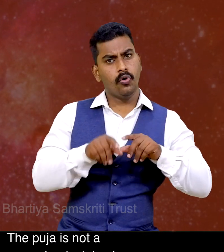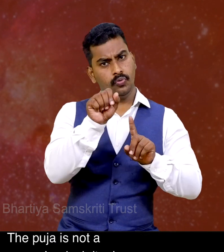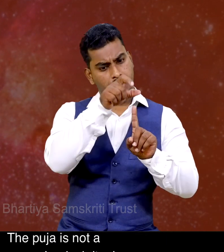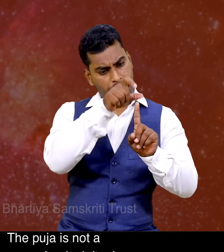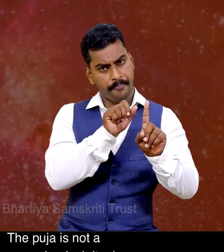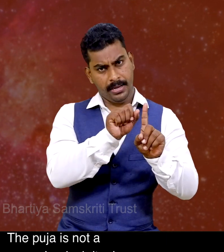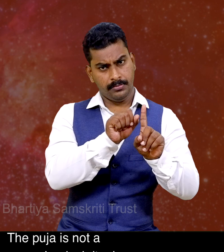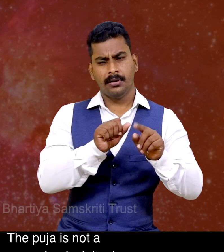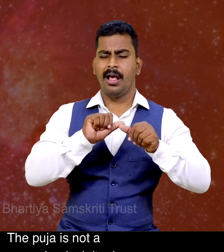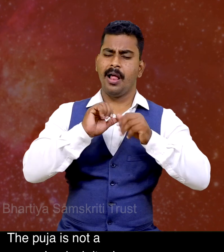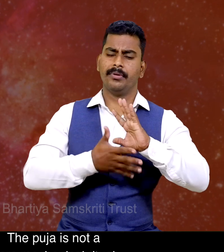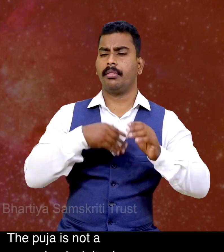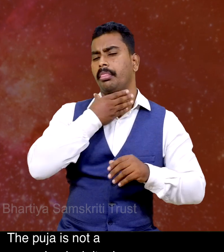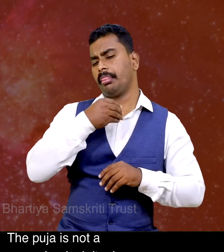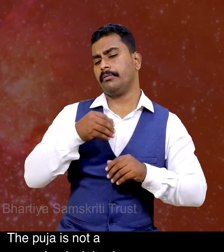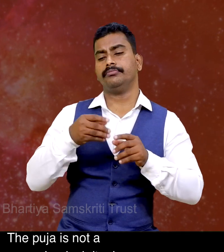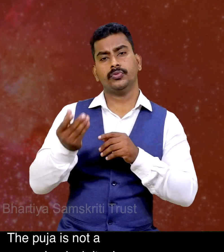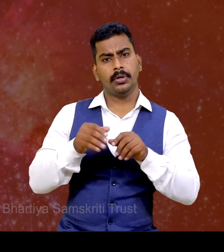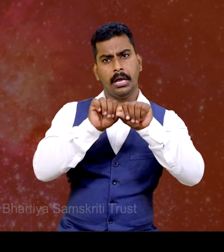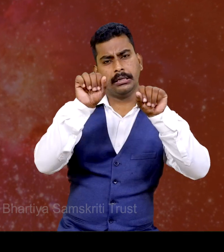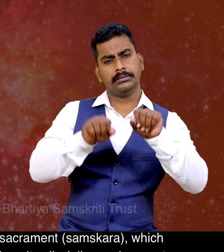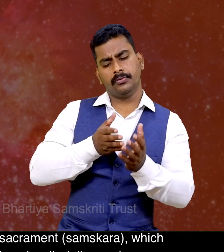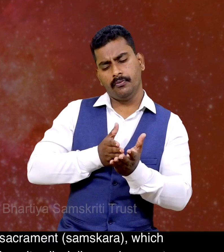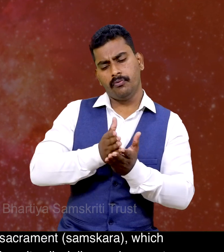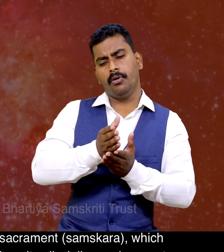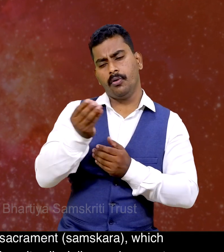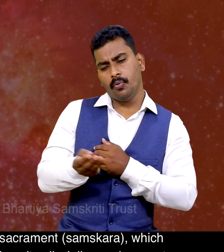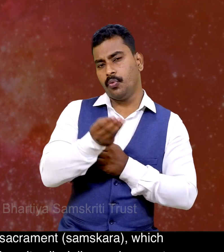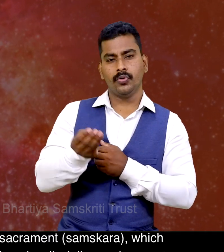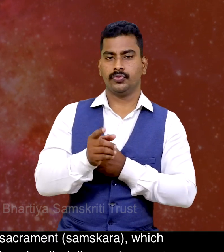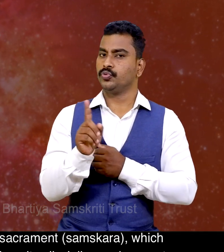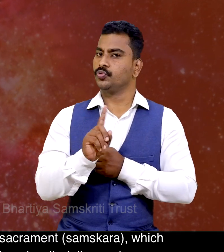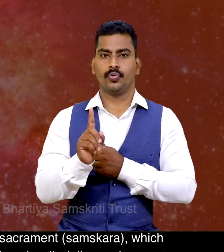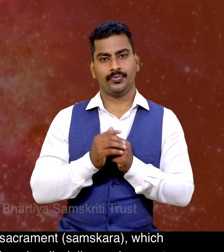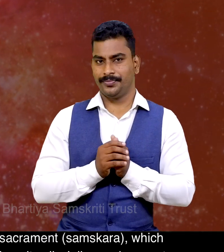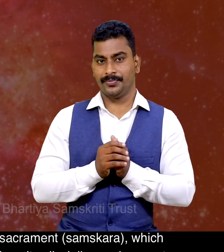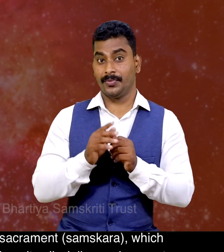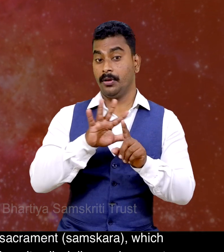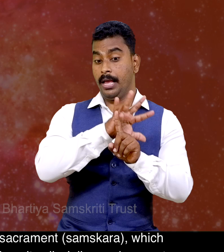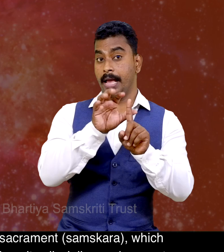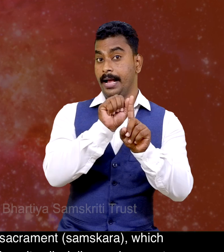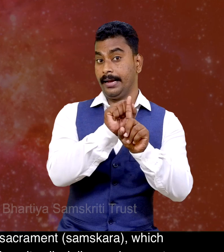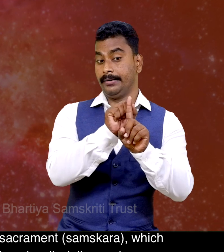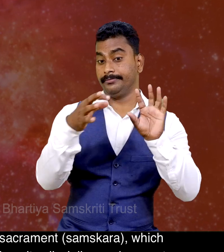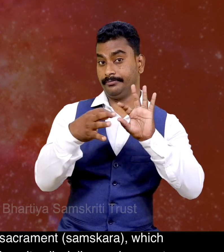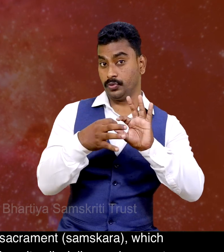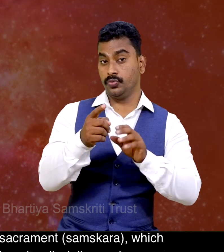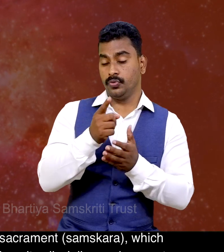is not a mere mechanical ritual. It is like a sacrament, samskara, which demands